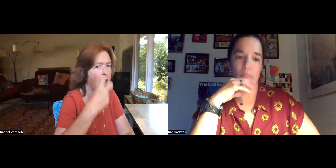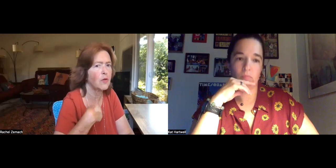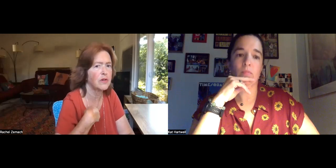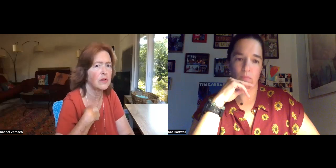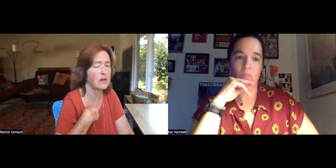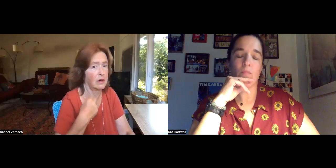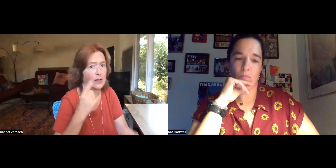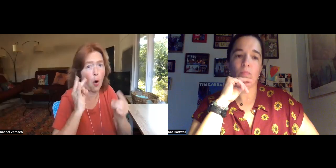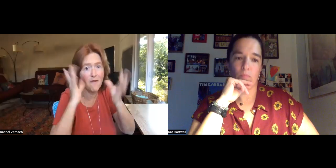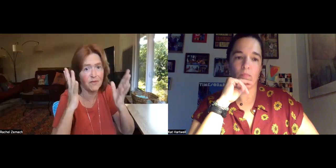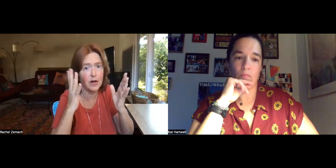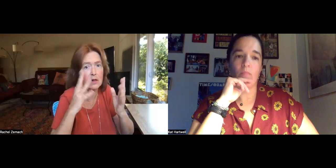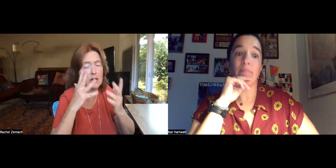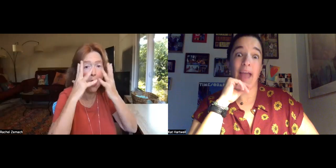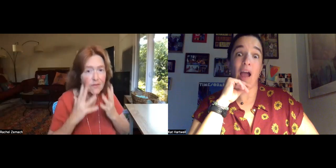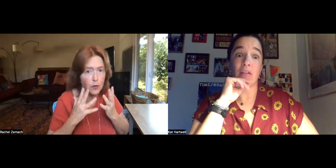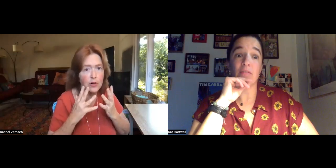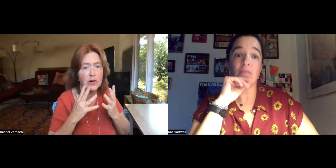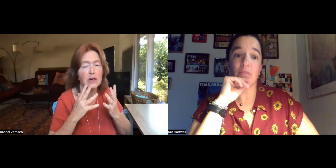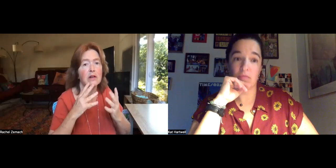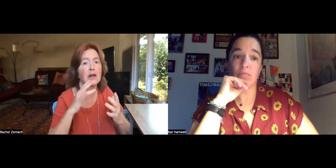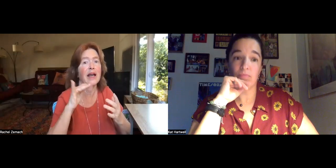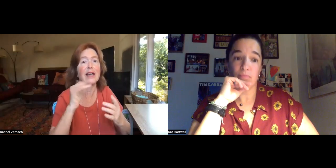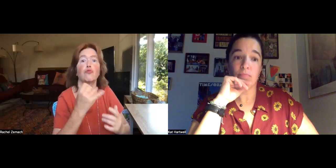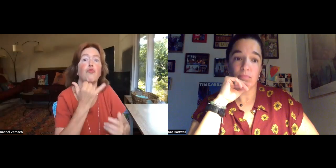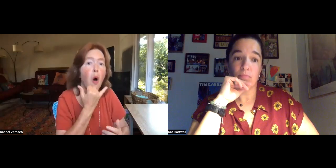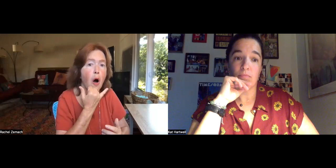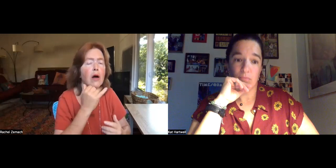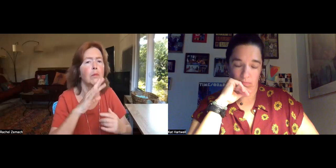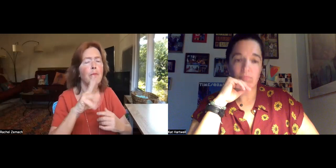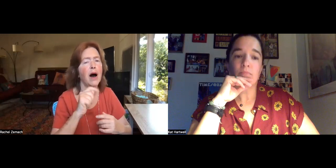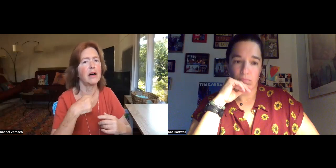doubt it's awful. Yeah. It's wrong, but